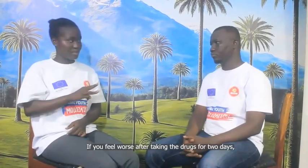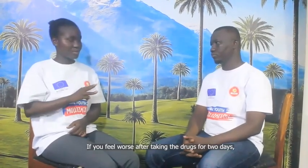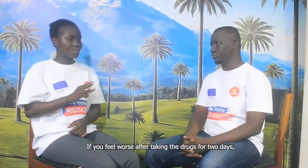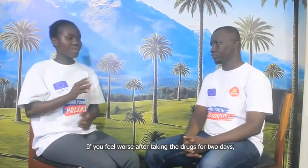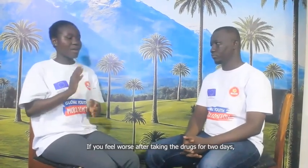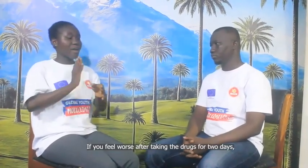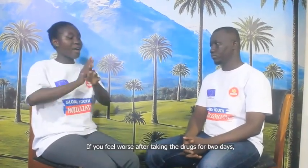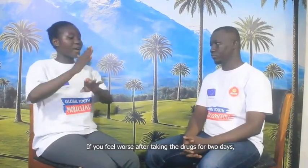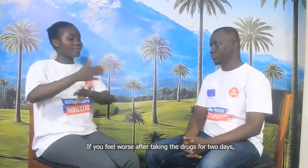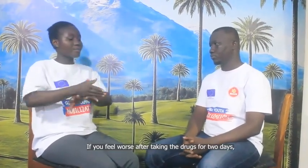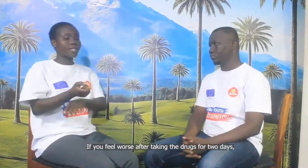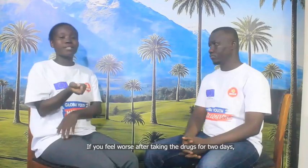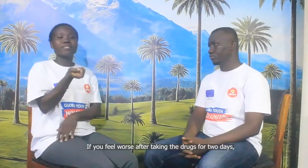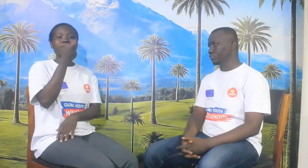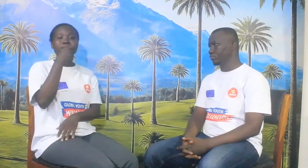after taking the drugs for 2 days,